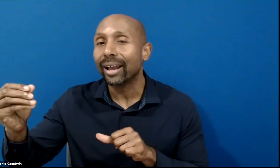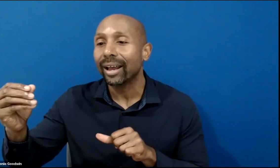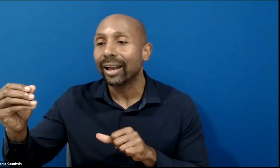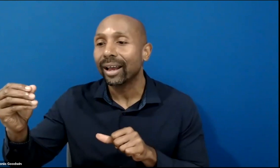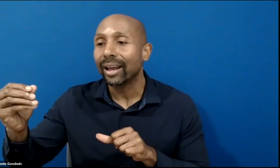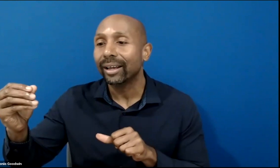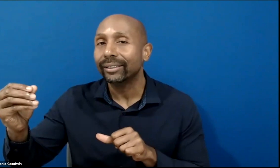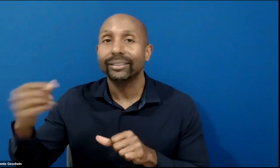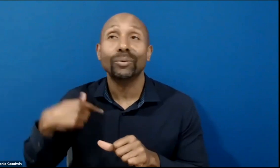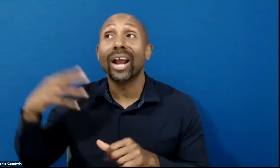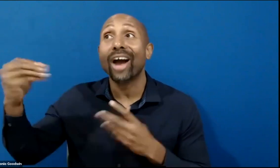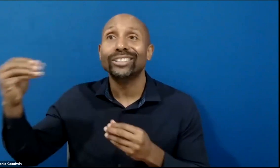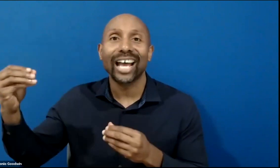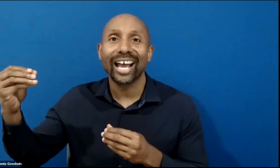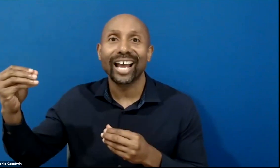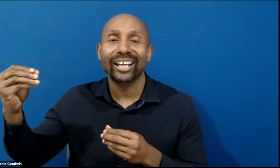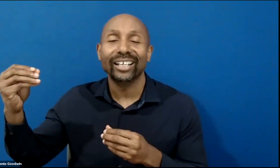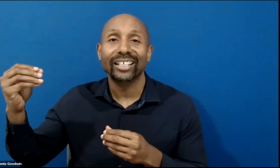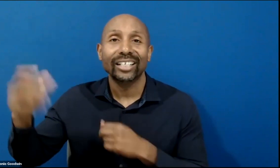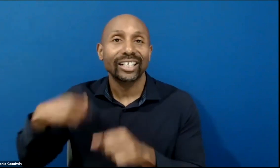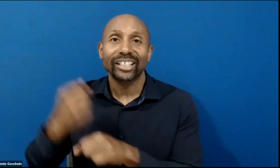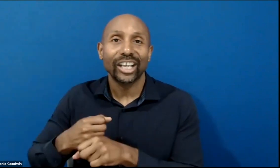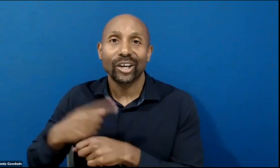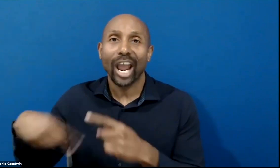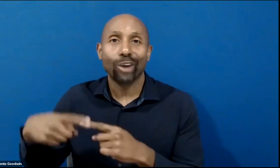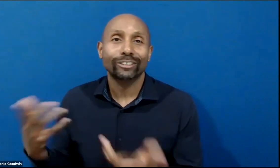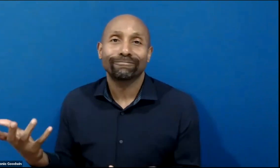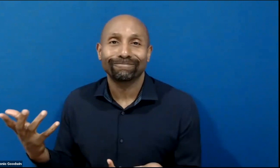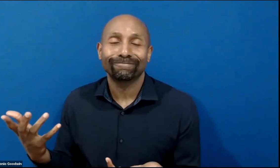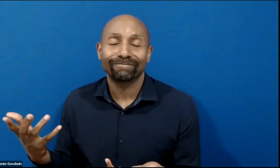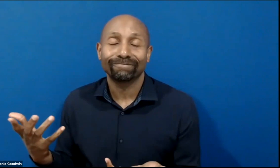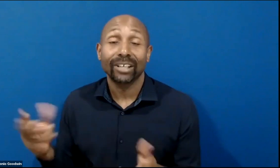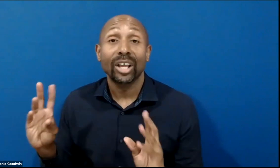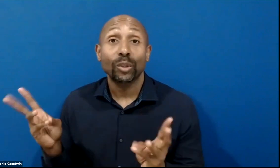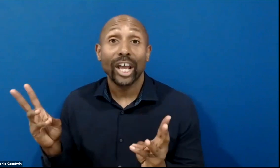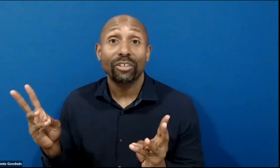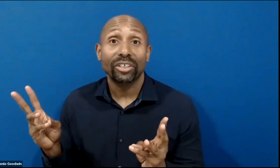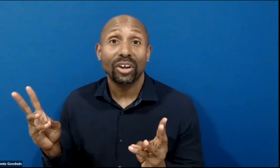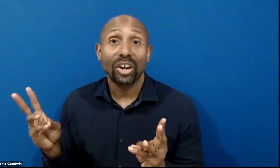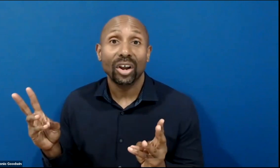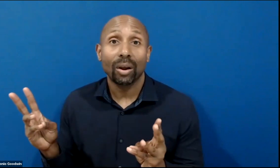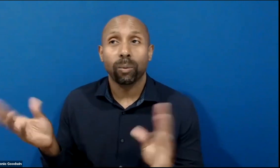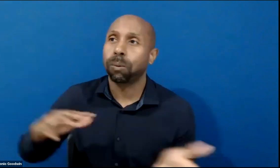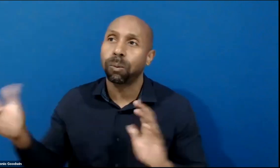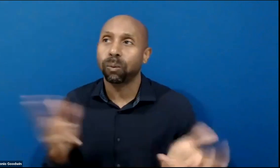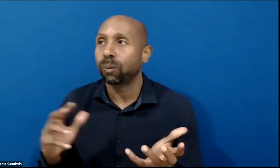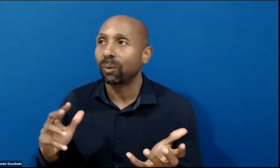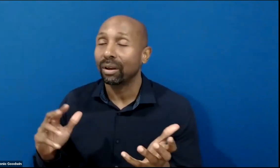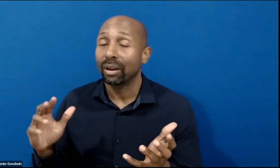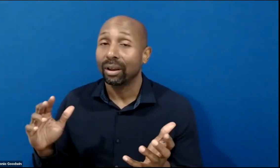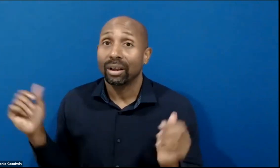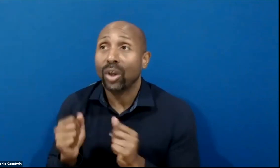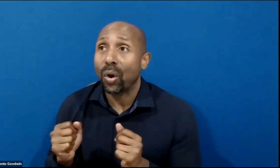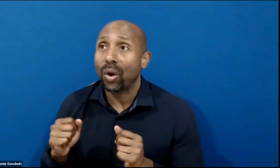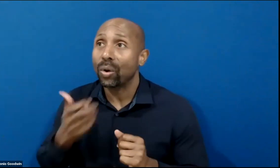year. We have a very mild weather, and we only shift a little bit from a rainy season to a